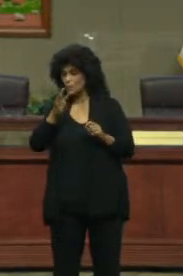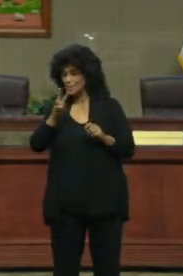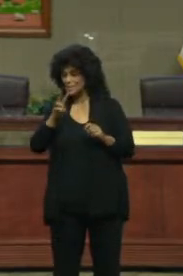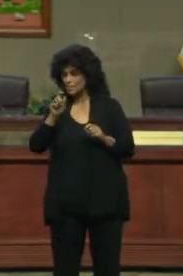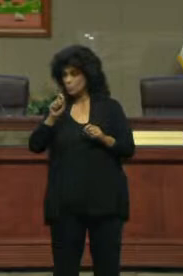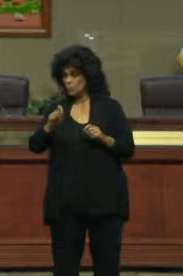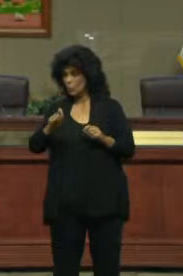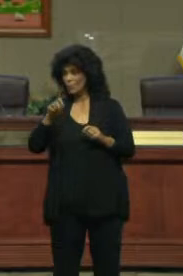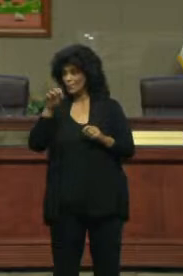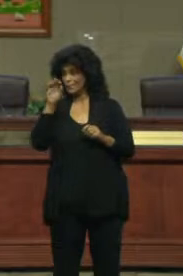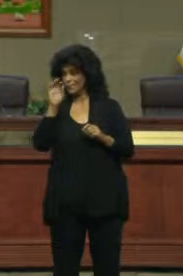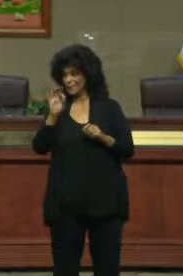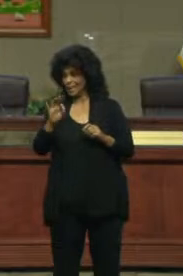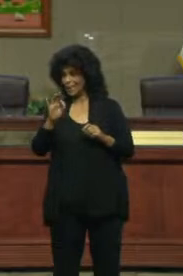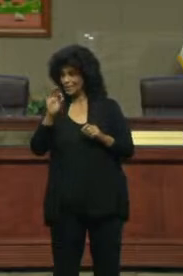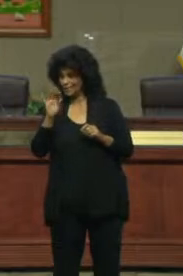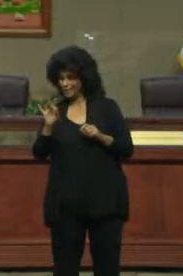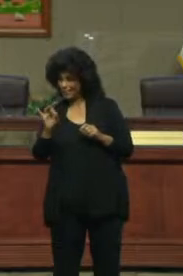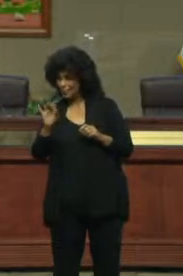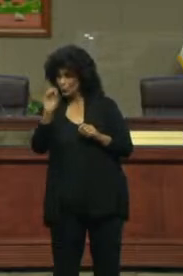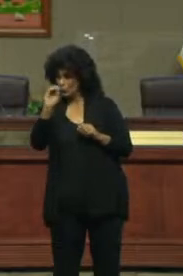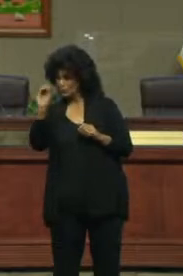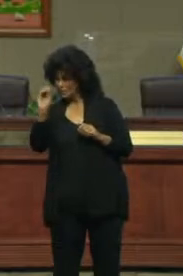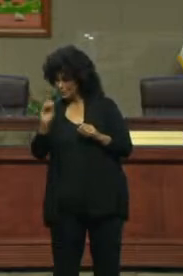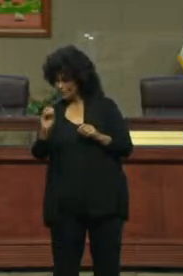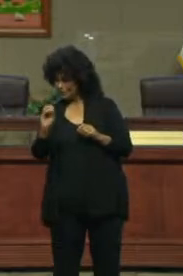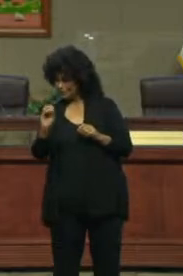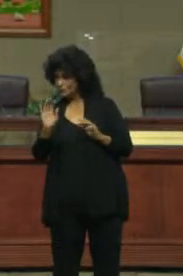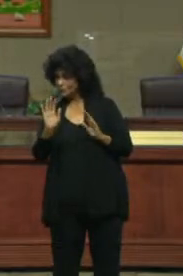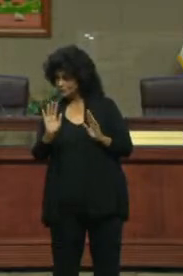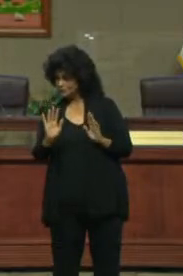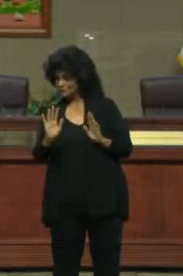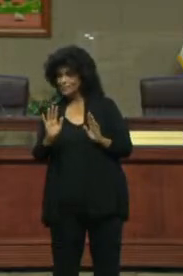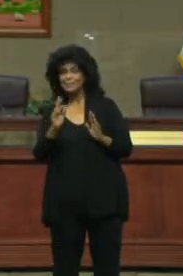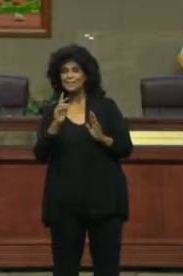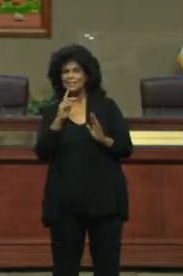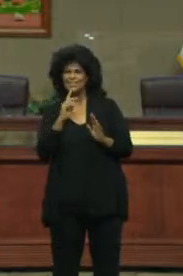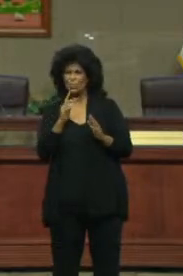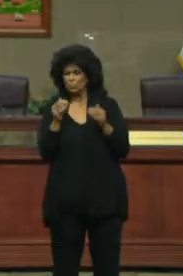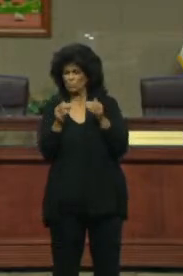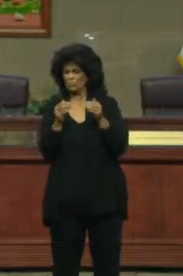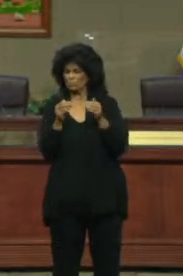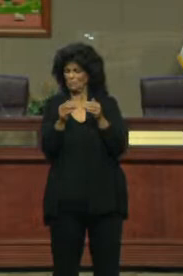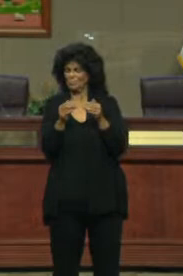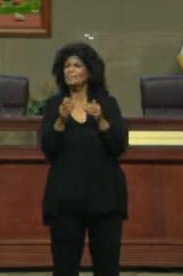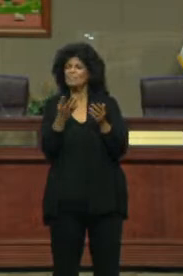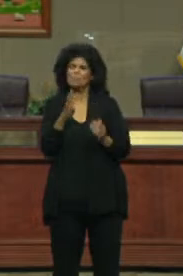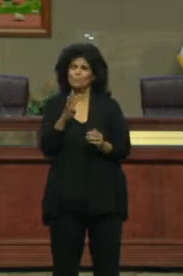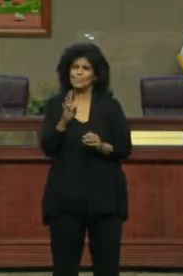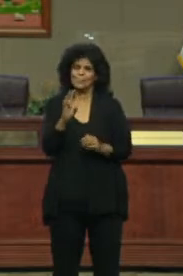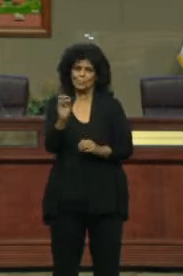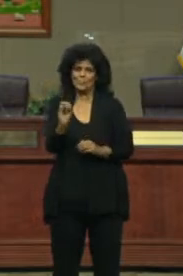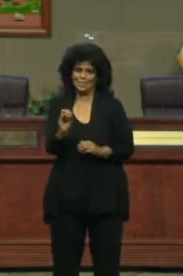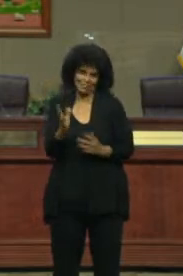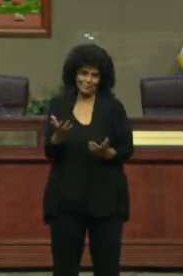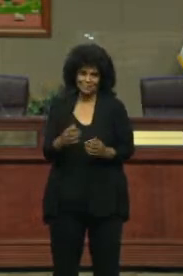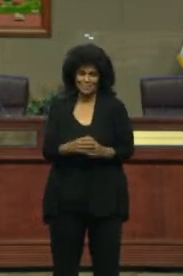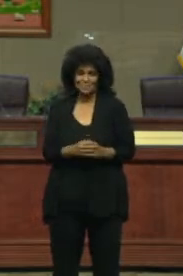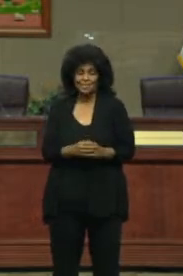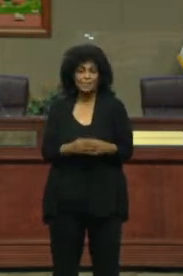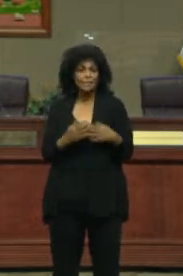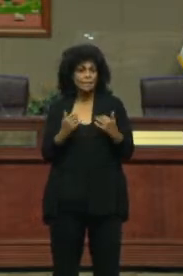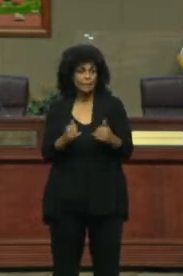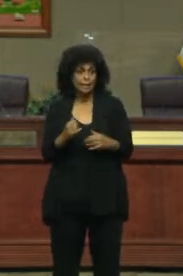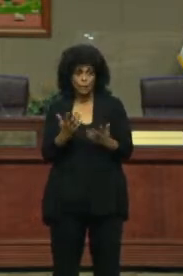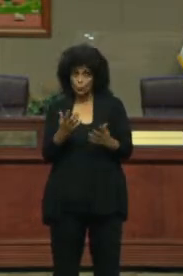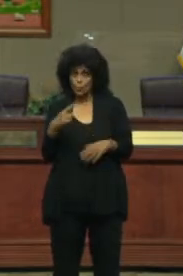46.98%. So I'm saying it's 47%. I want you to remember